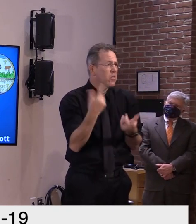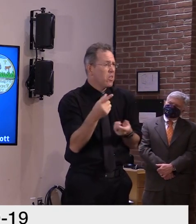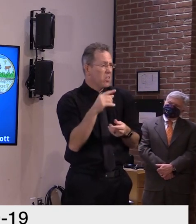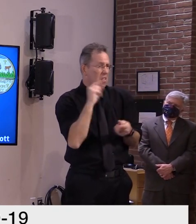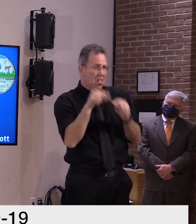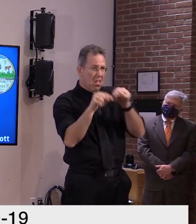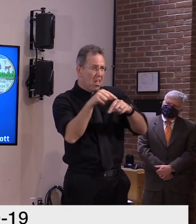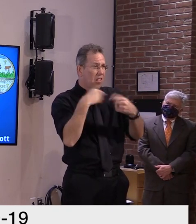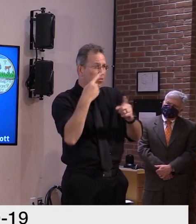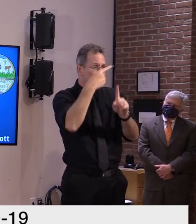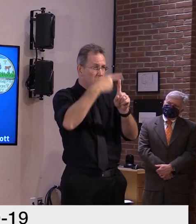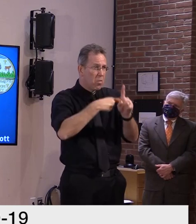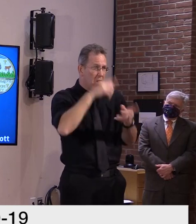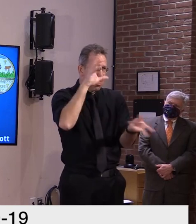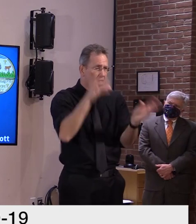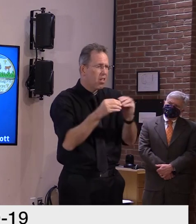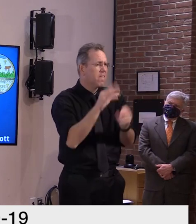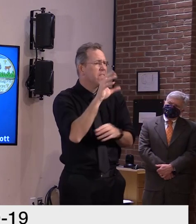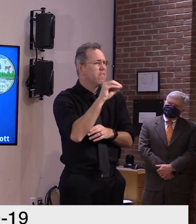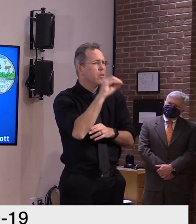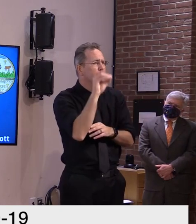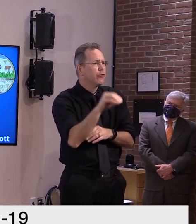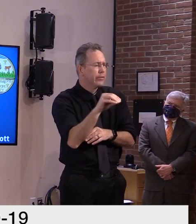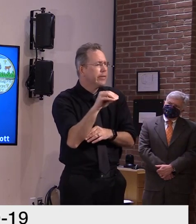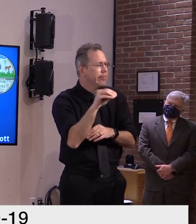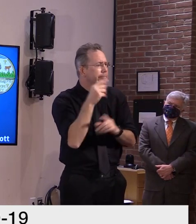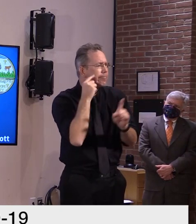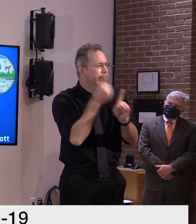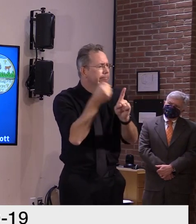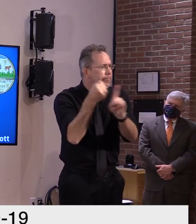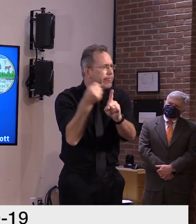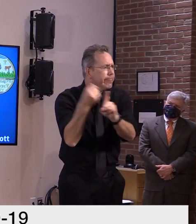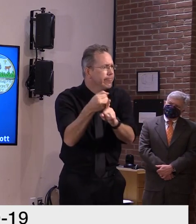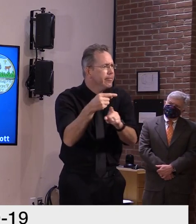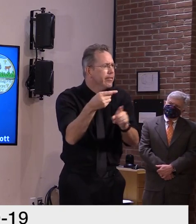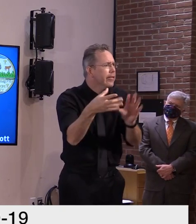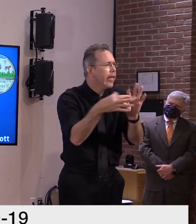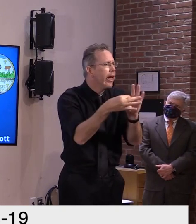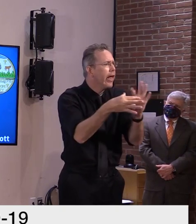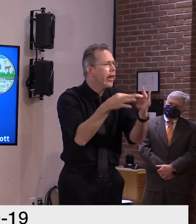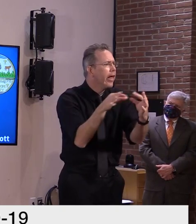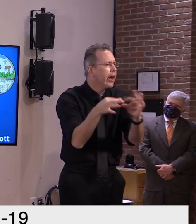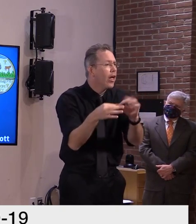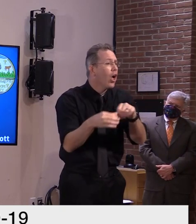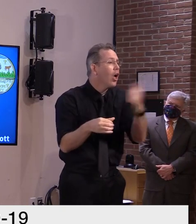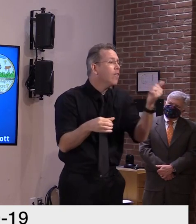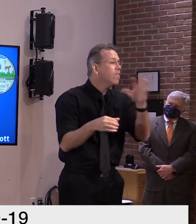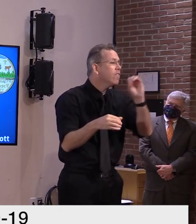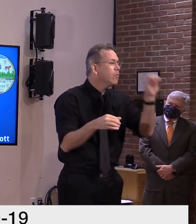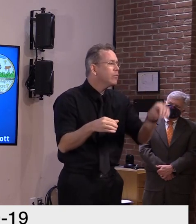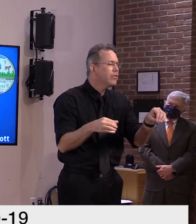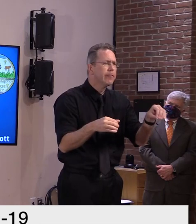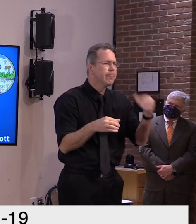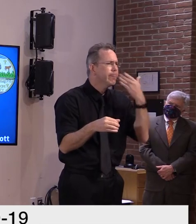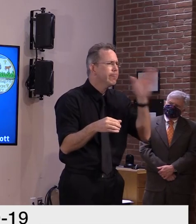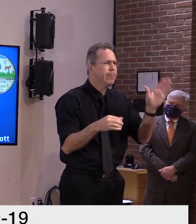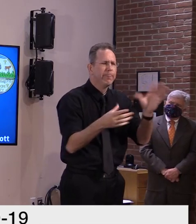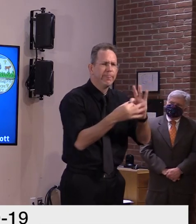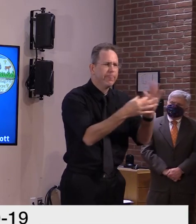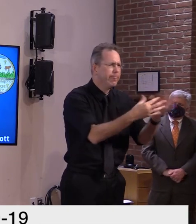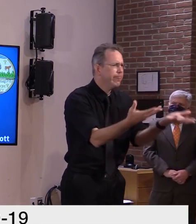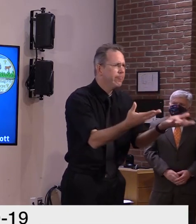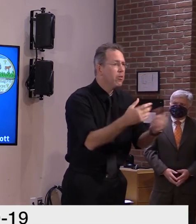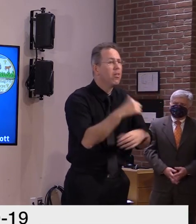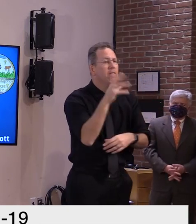know, household contacts play the biggest role. And it's almost always family or roommates or